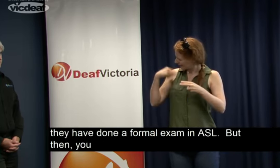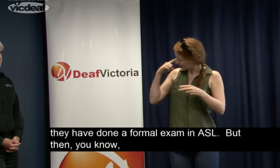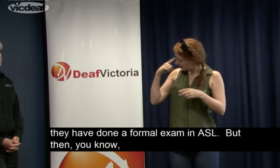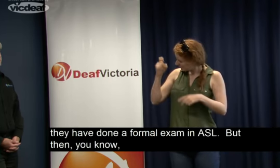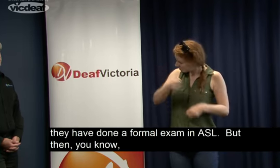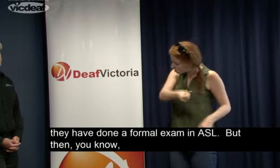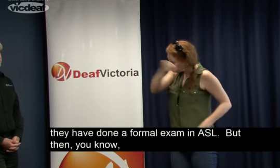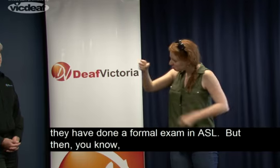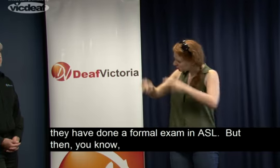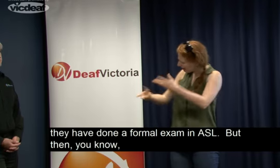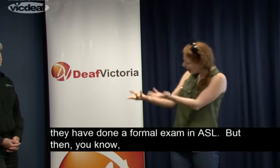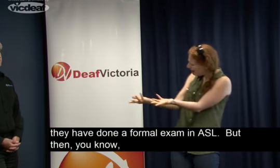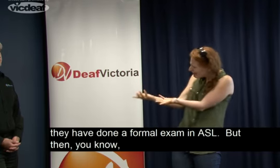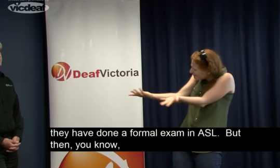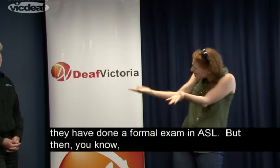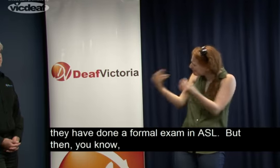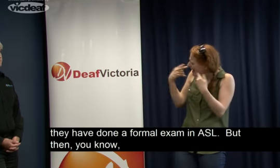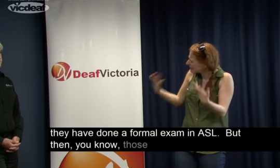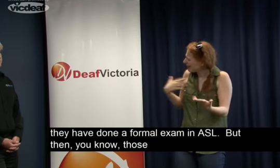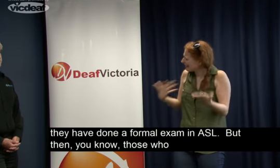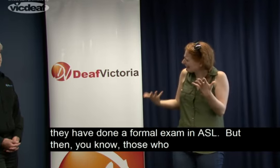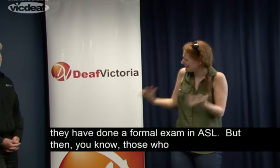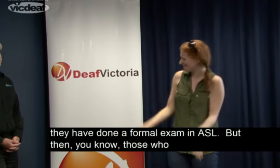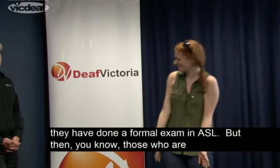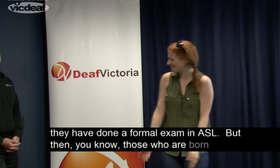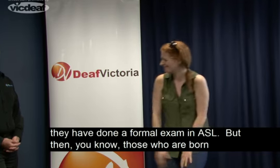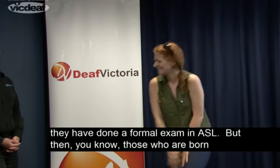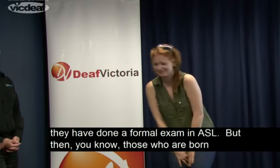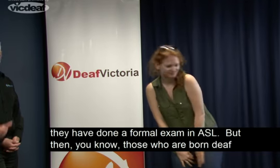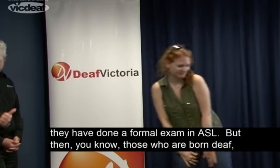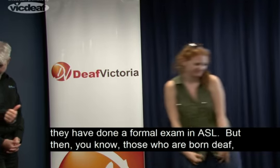who are born deaf, there's no assessment, and they're native assigners.